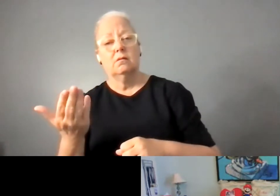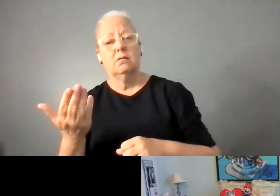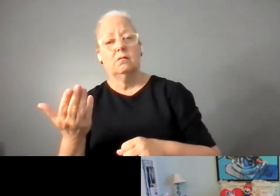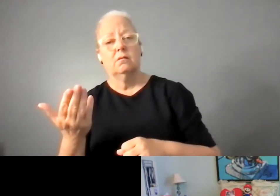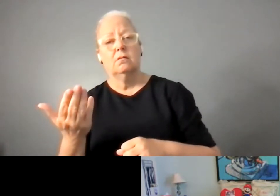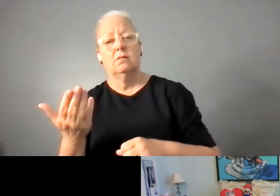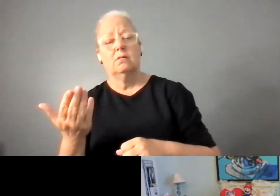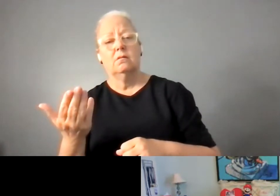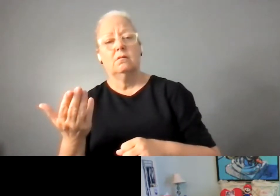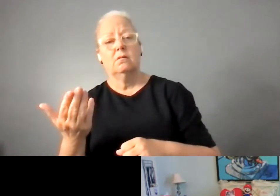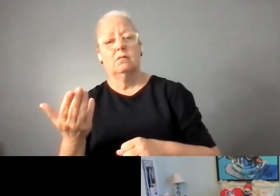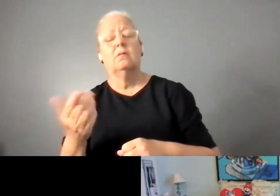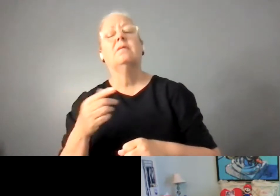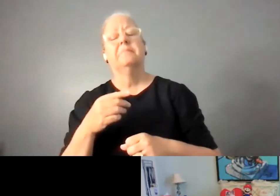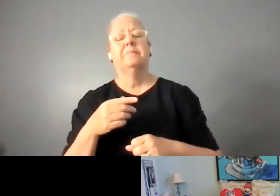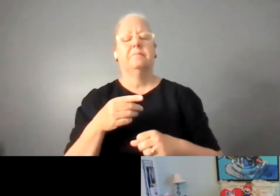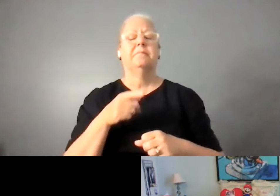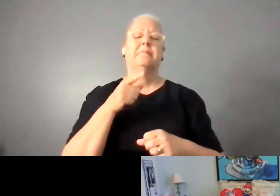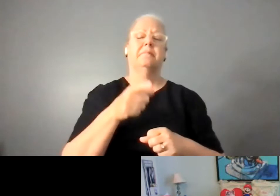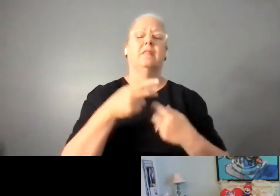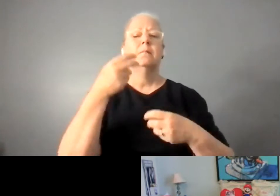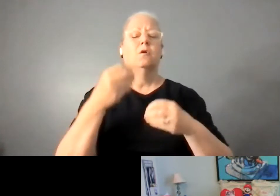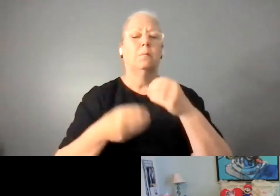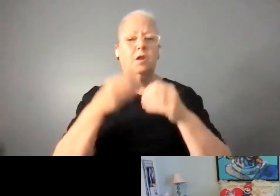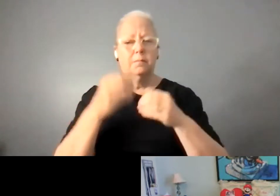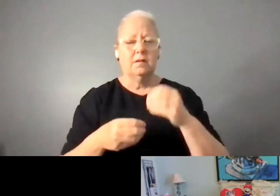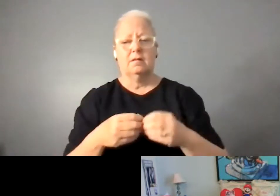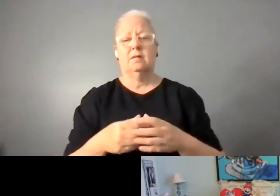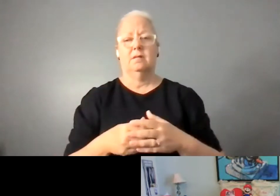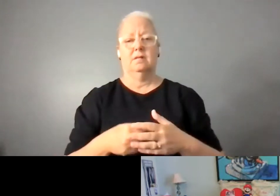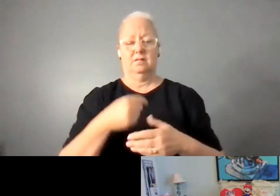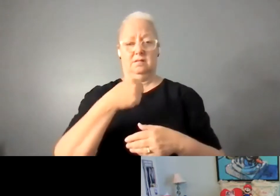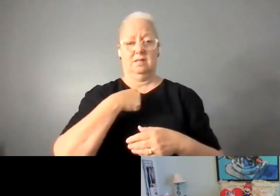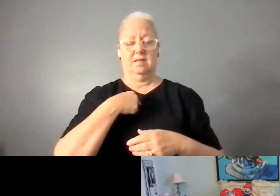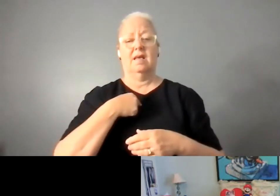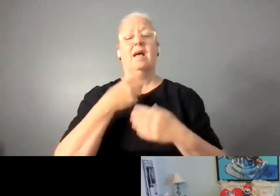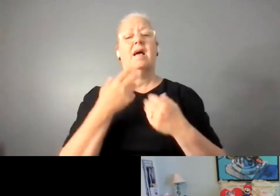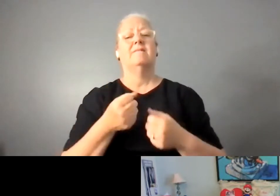okay, the problem I have is since I'm a person with albinism,